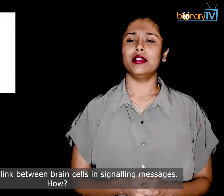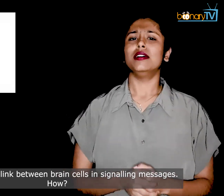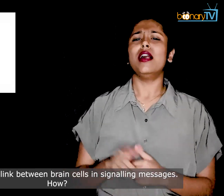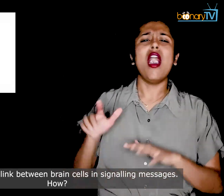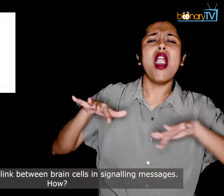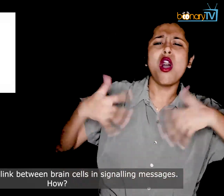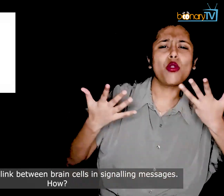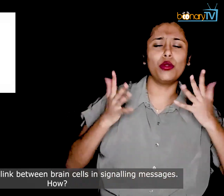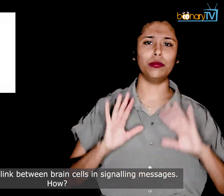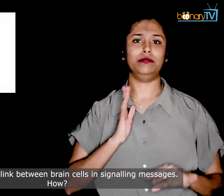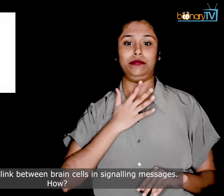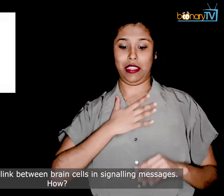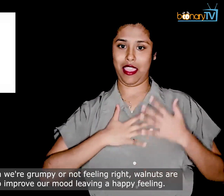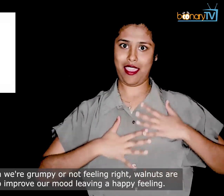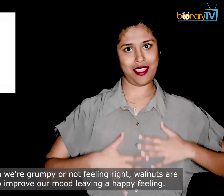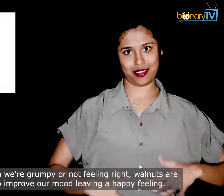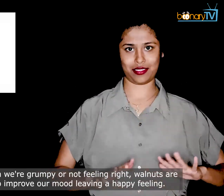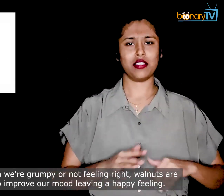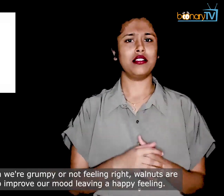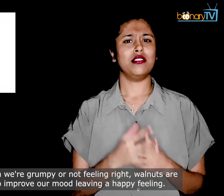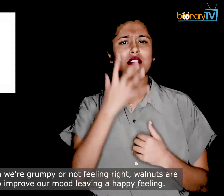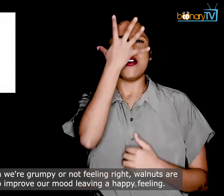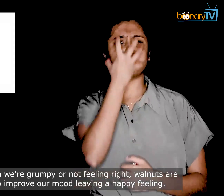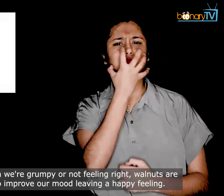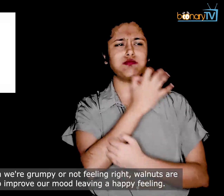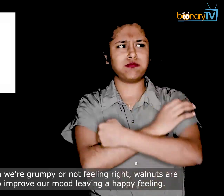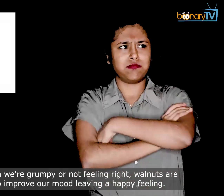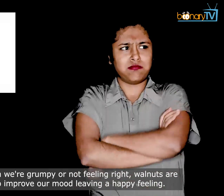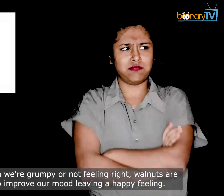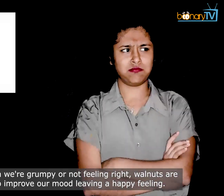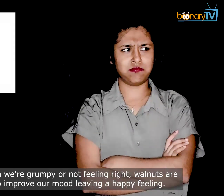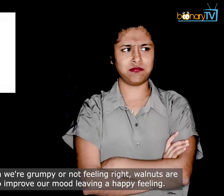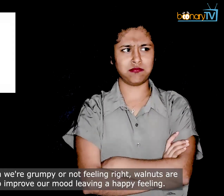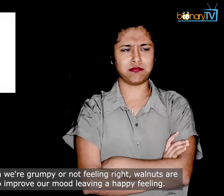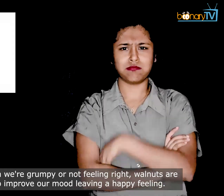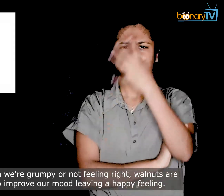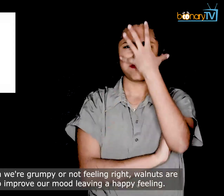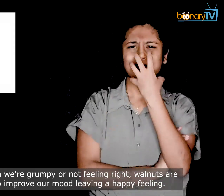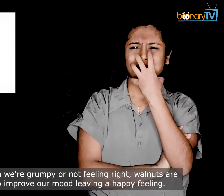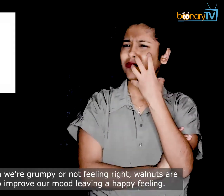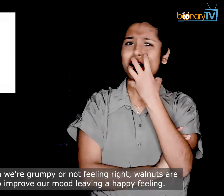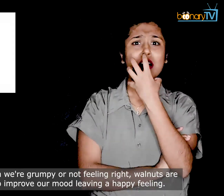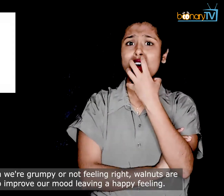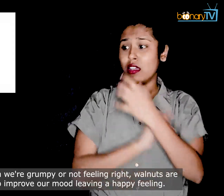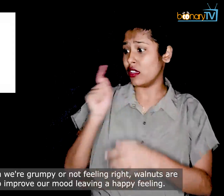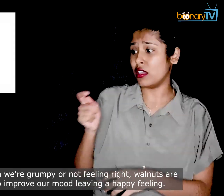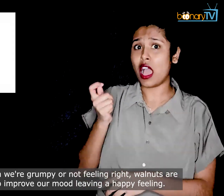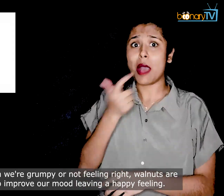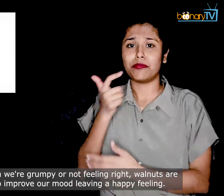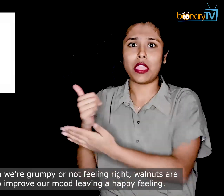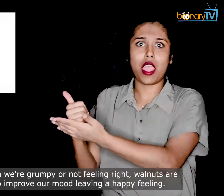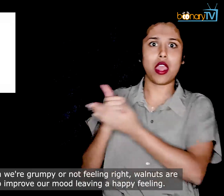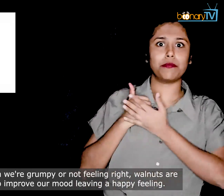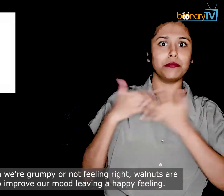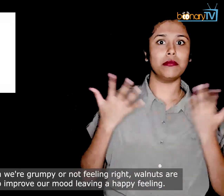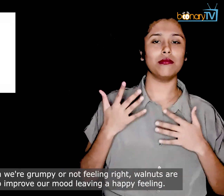how sometimes when we are grumpy or not feeling right walnuts are